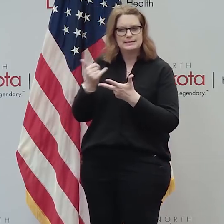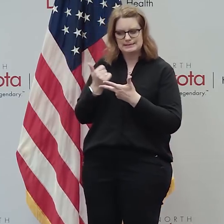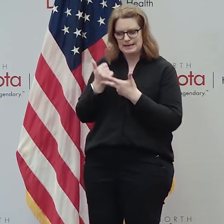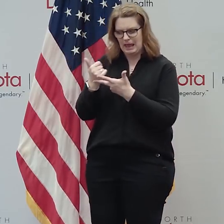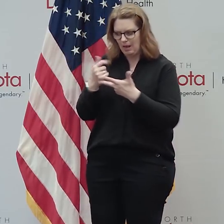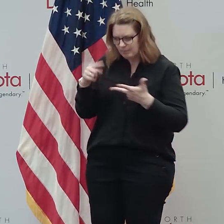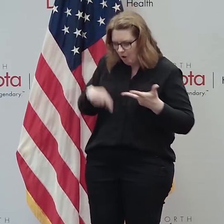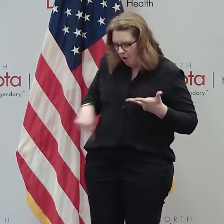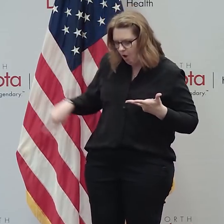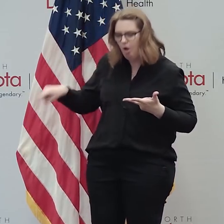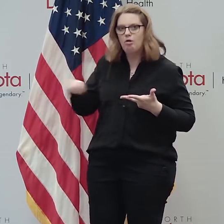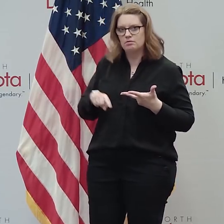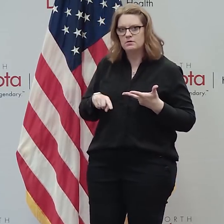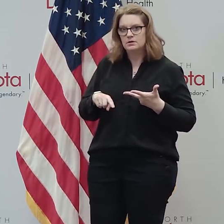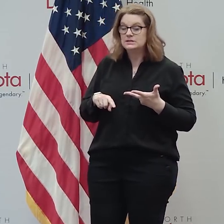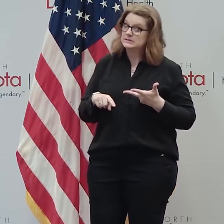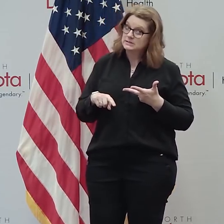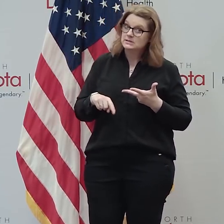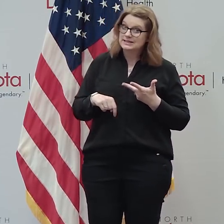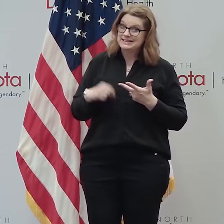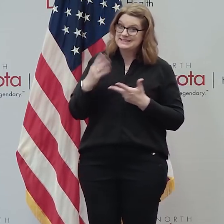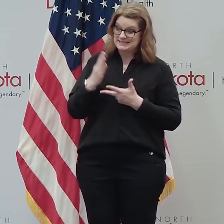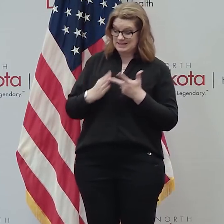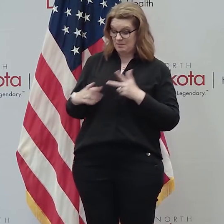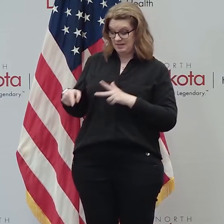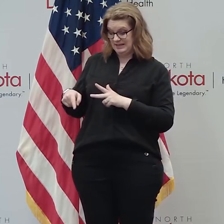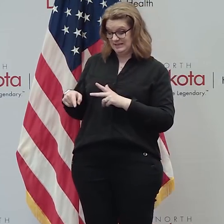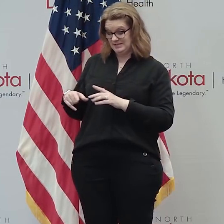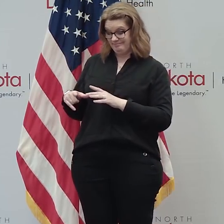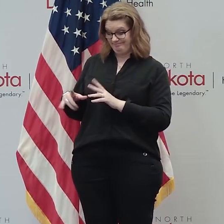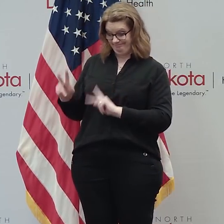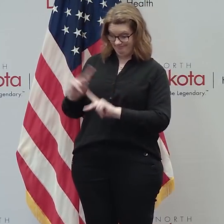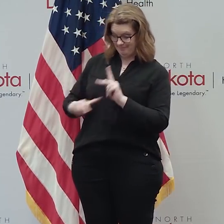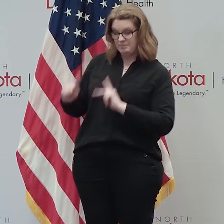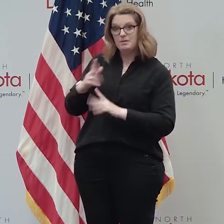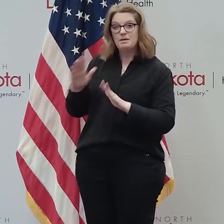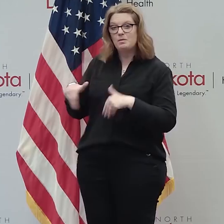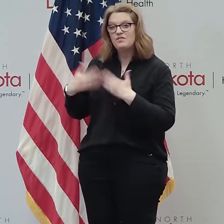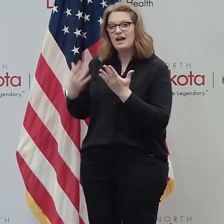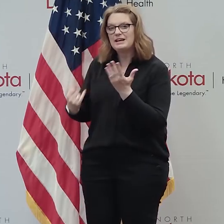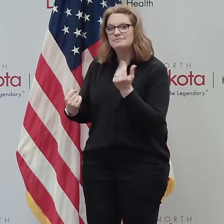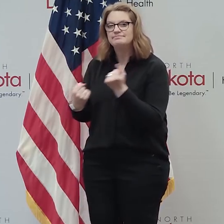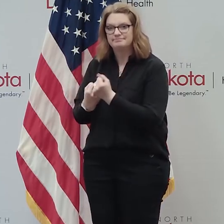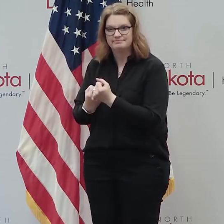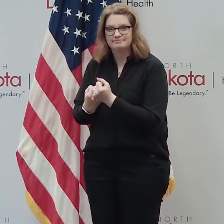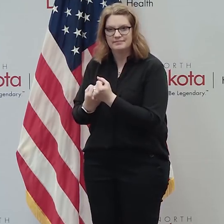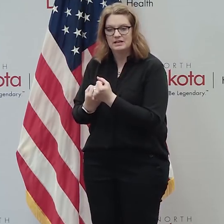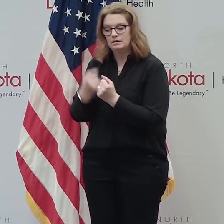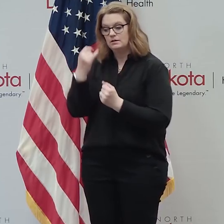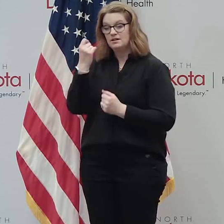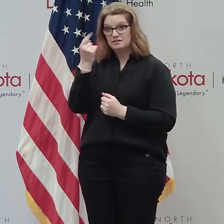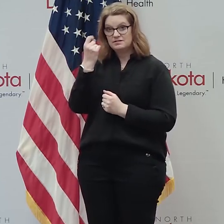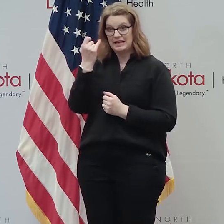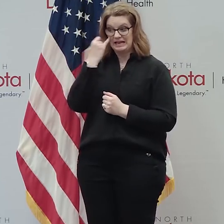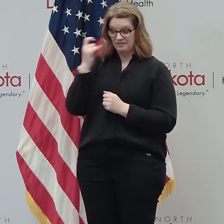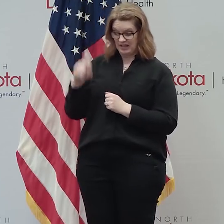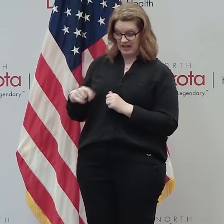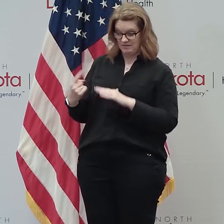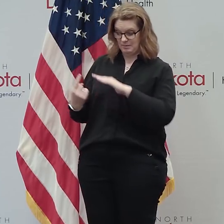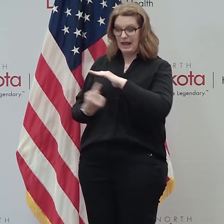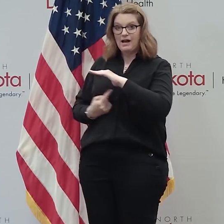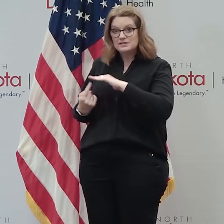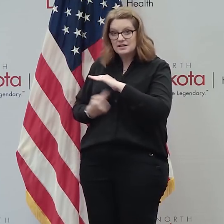well, because in some cases, in some of the populations, we need to provide extra support for them if they have to be isolated going